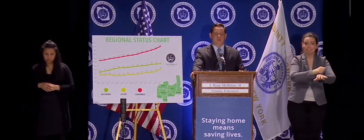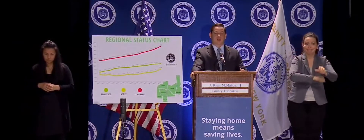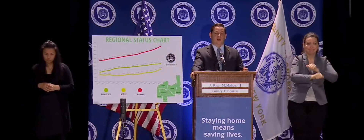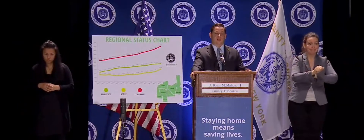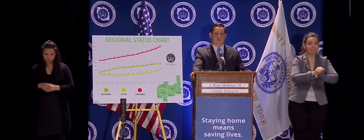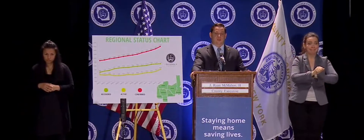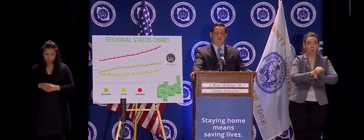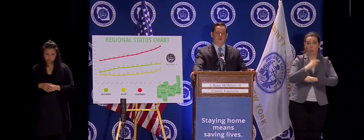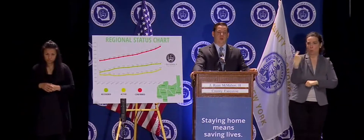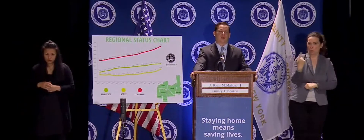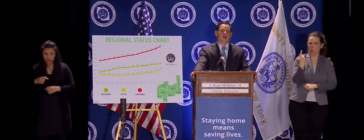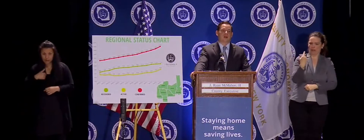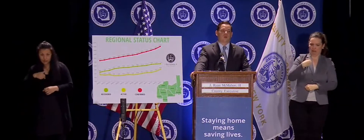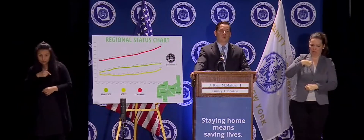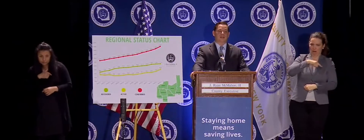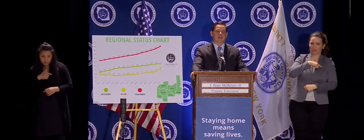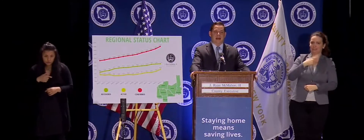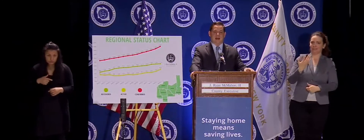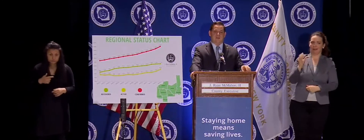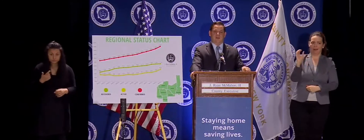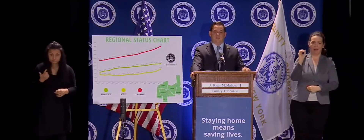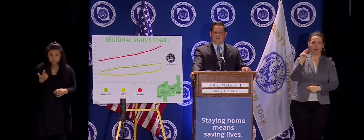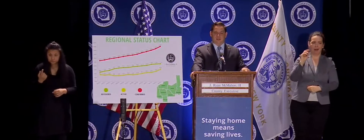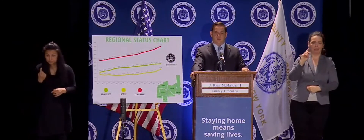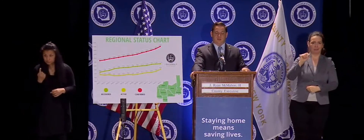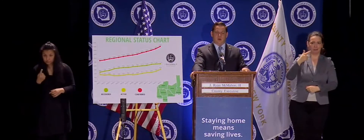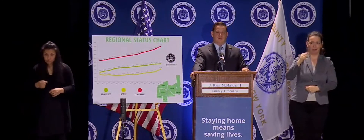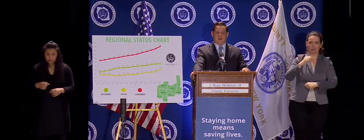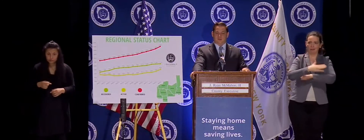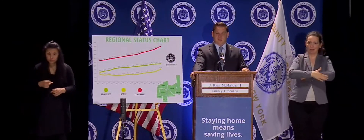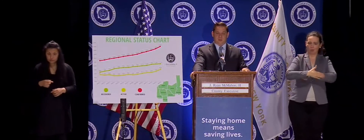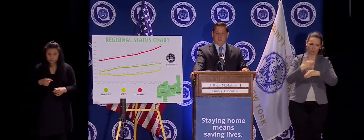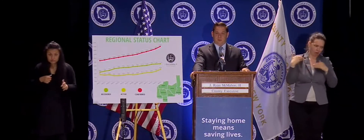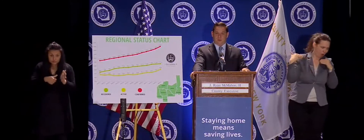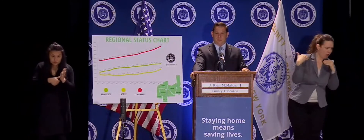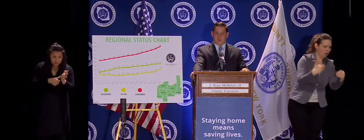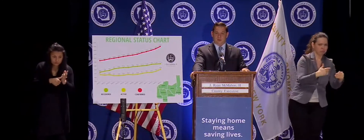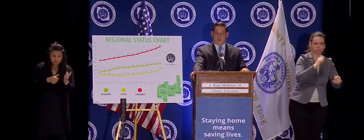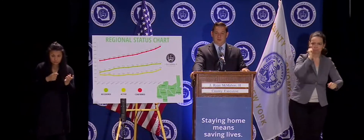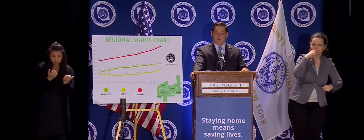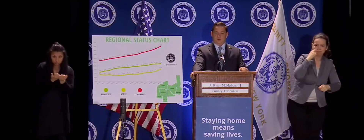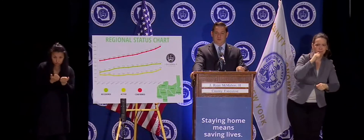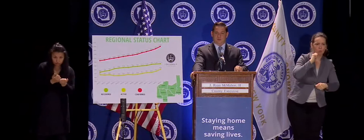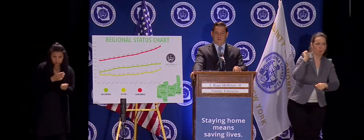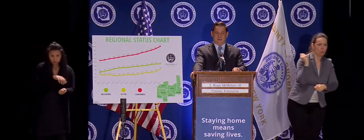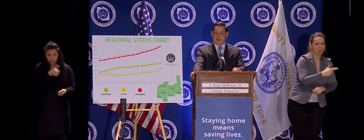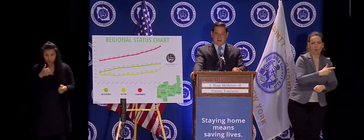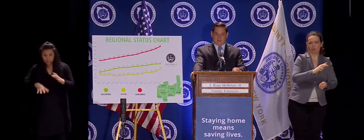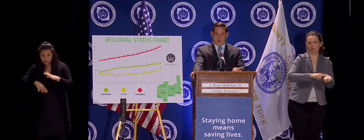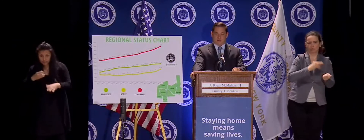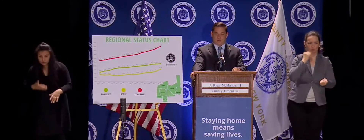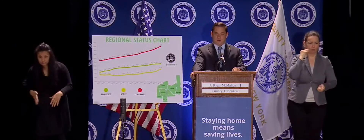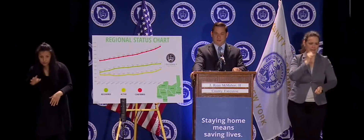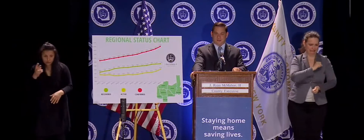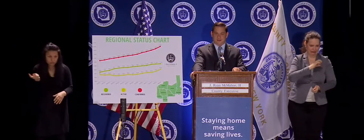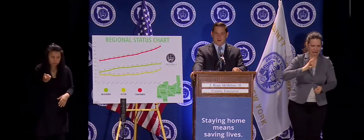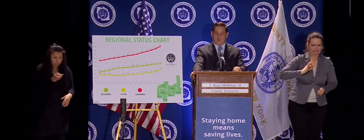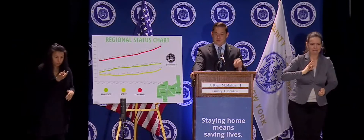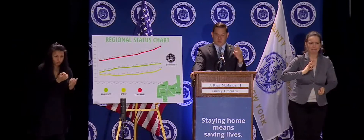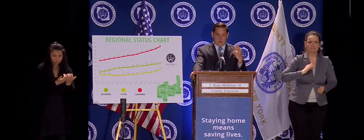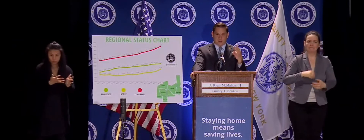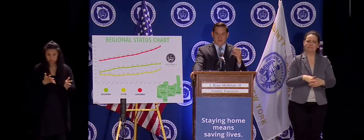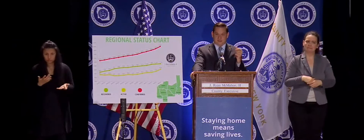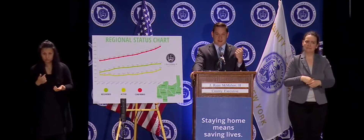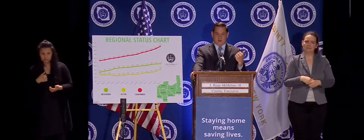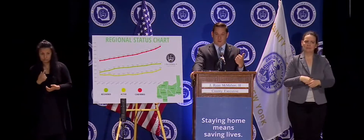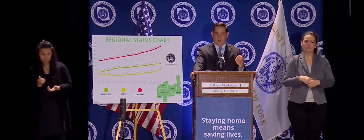We started this before. We don't have enough sick people to meet that threshold over